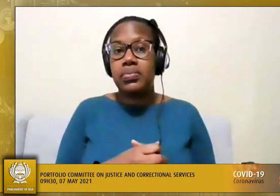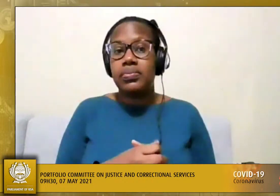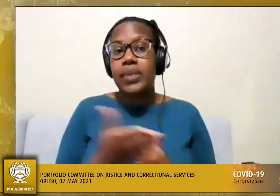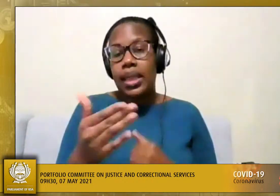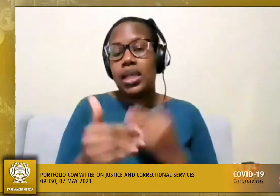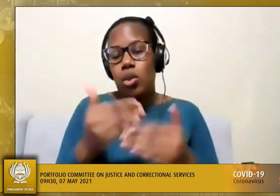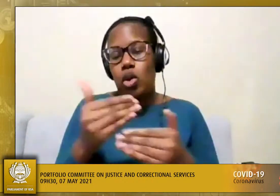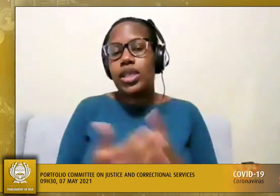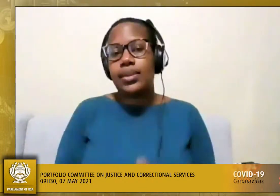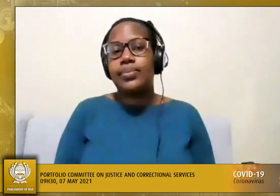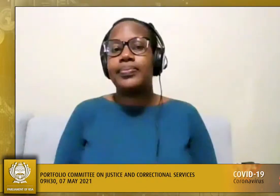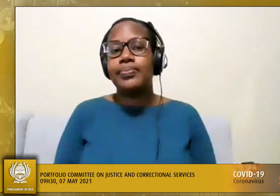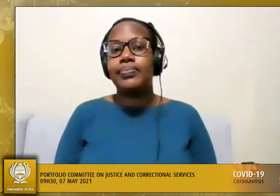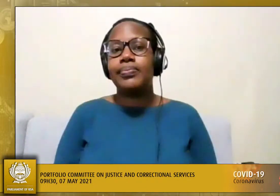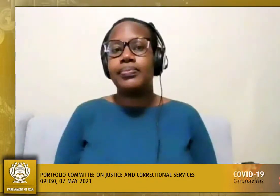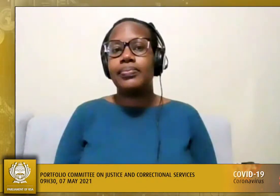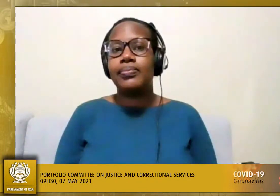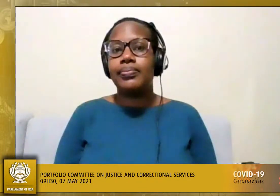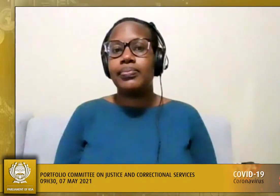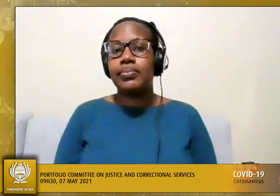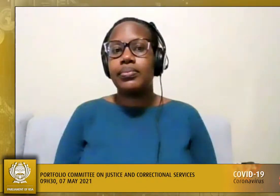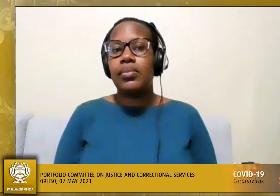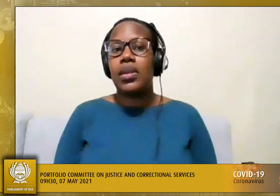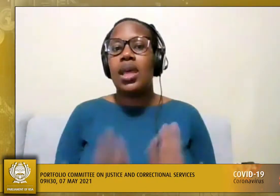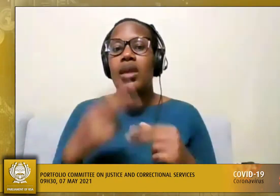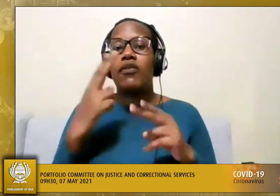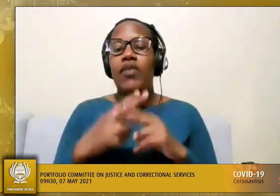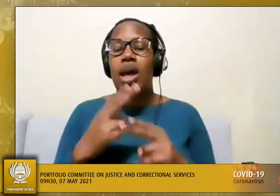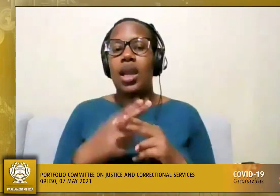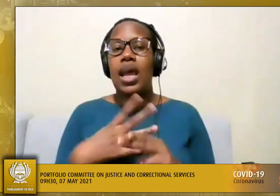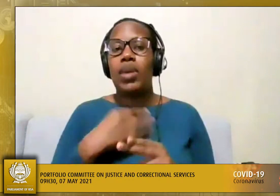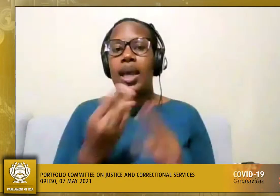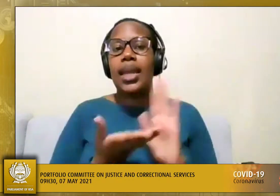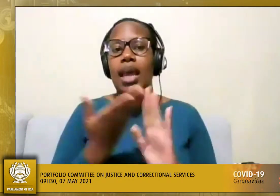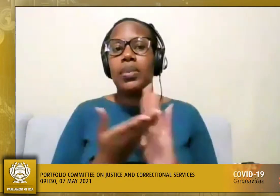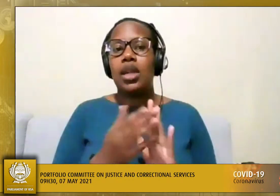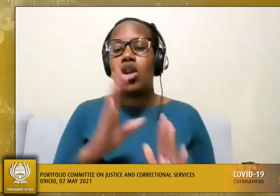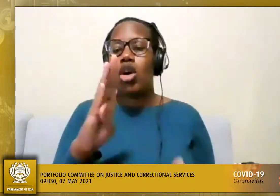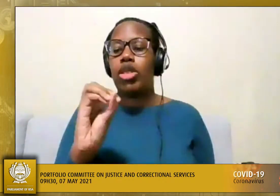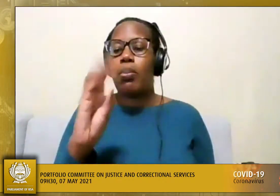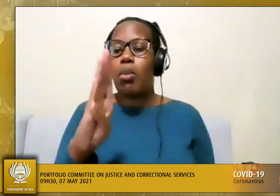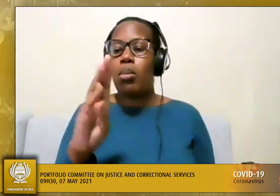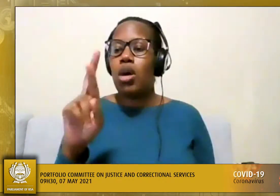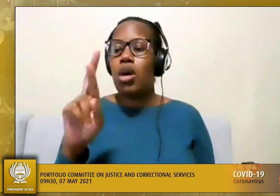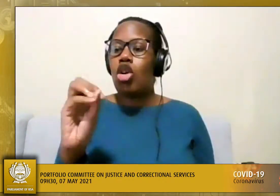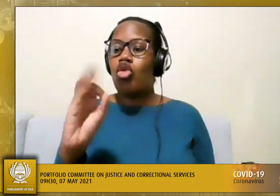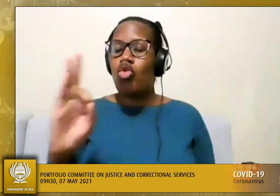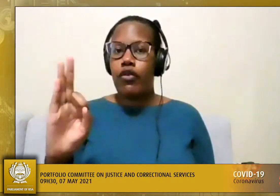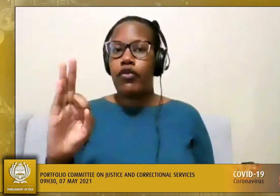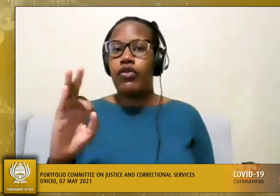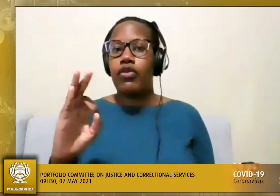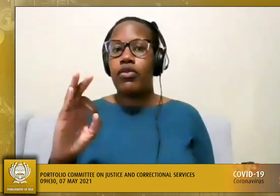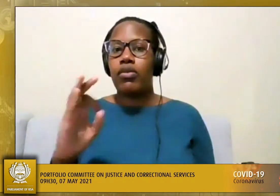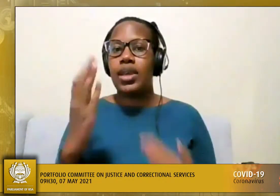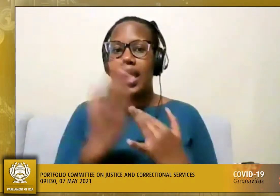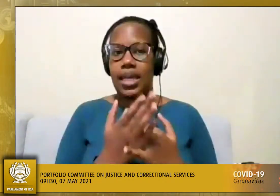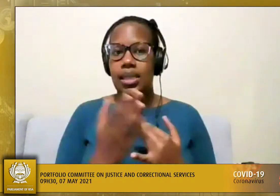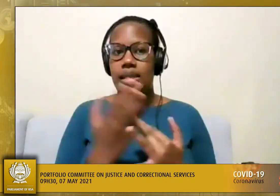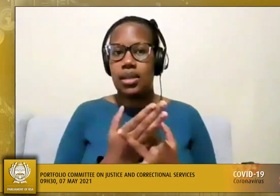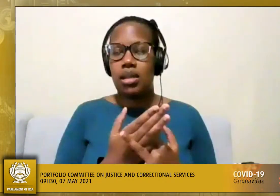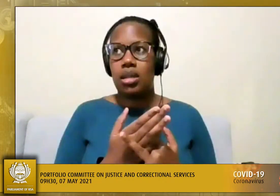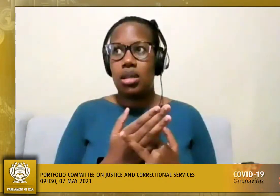progress um then finally I would like an update on The Bob Roth Mata Mr bobrov senior